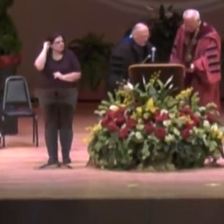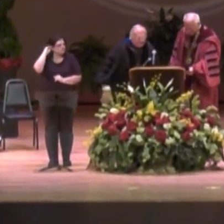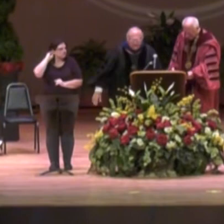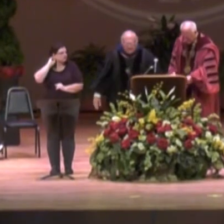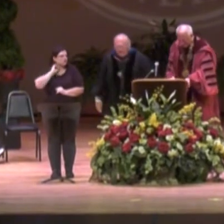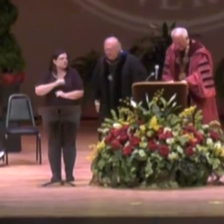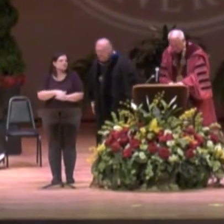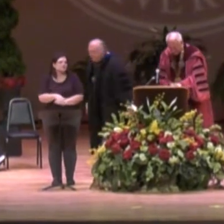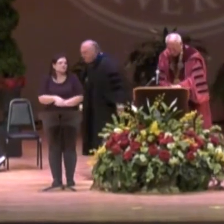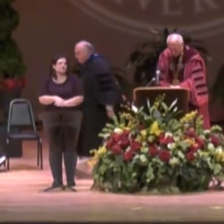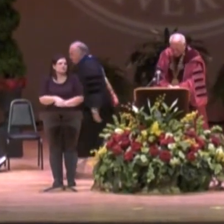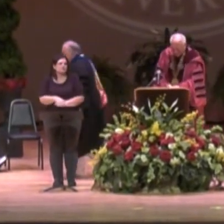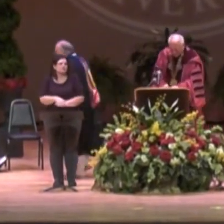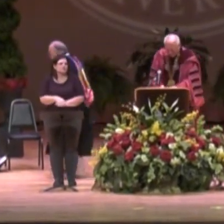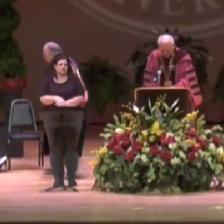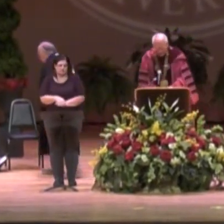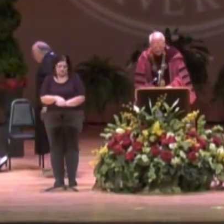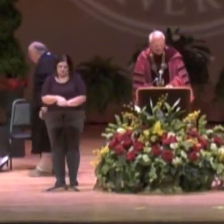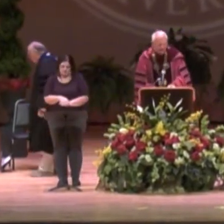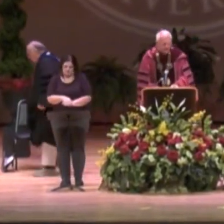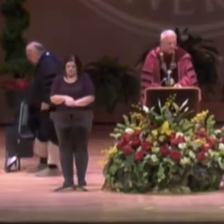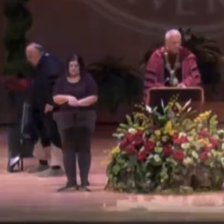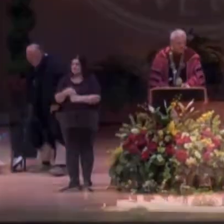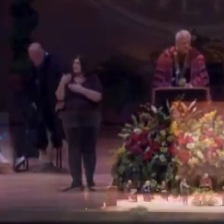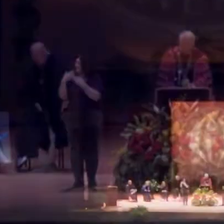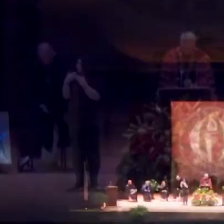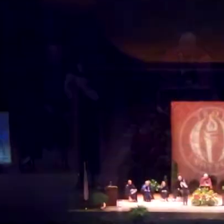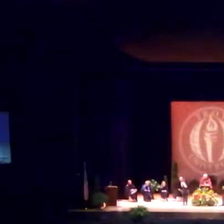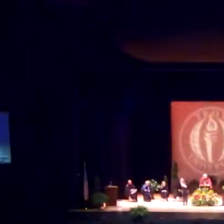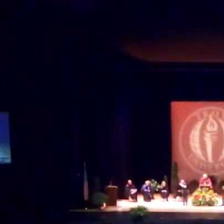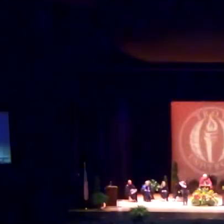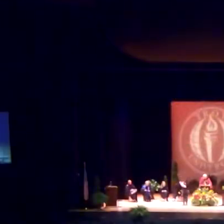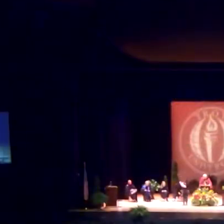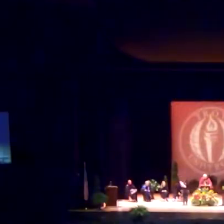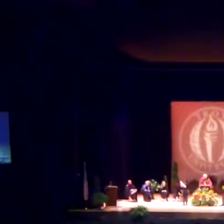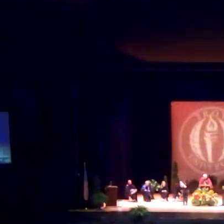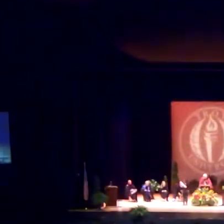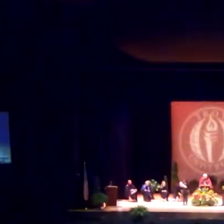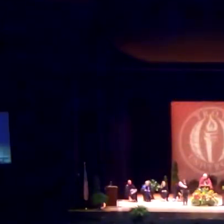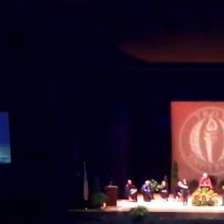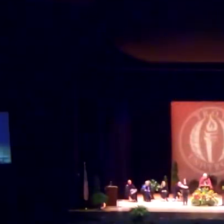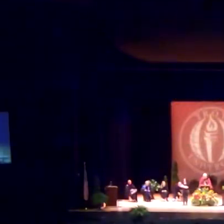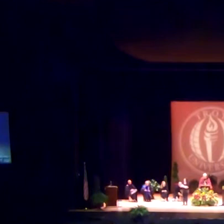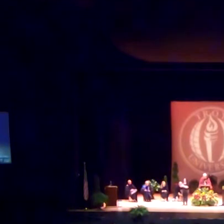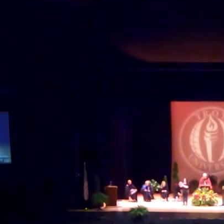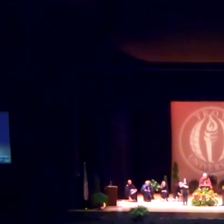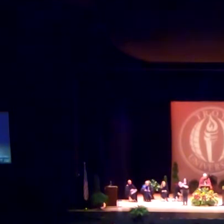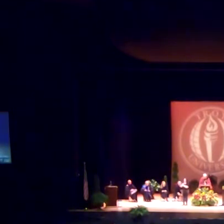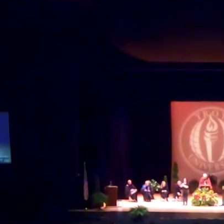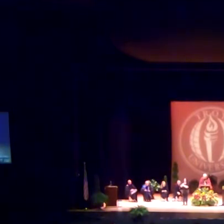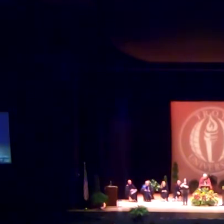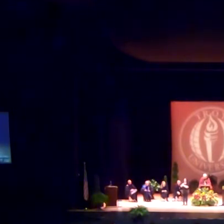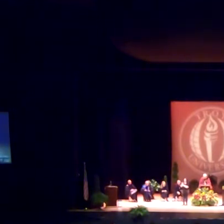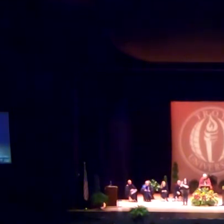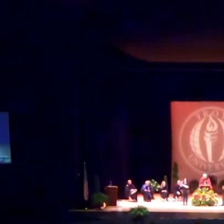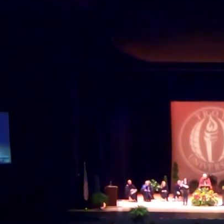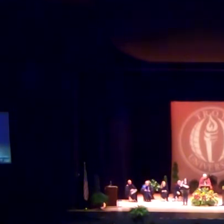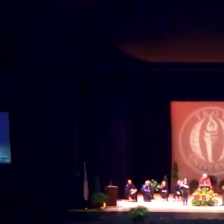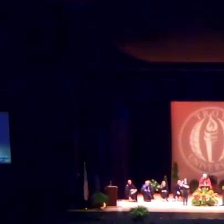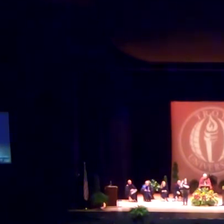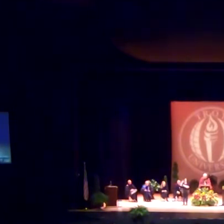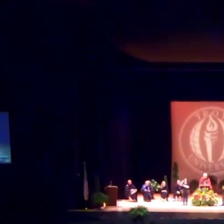Thank you, Dr. J. Thank you so much, Dr. Schmidt. It was St. Francis of Assisi who